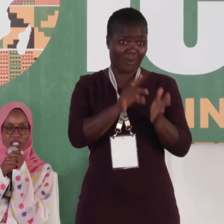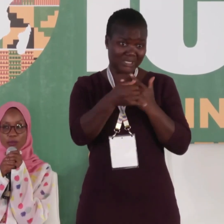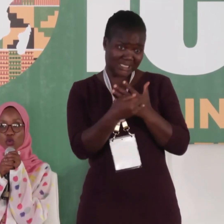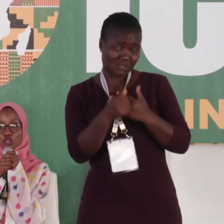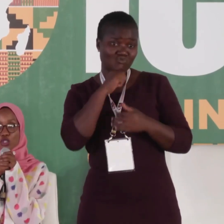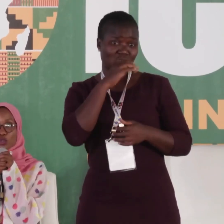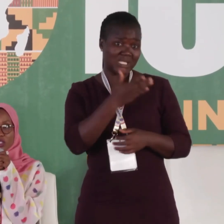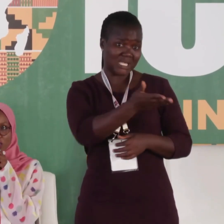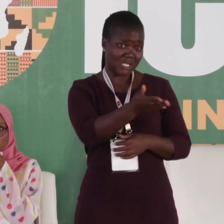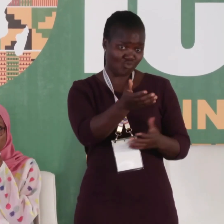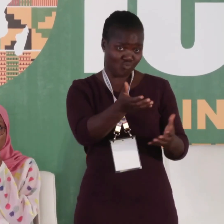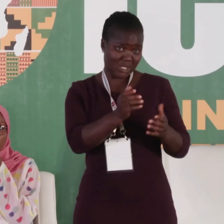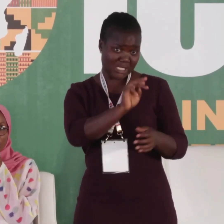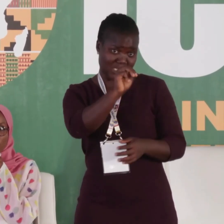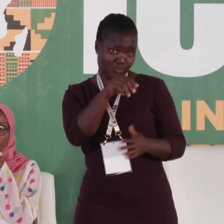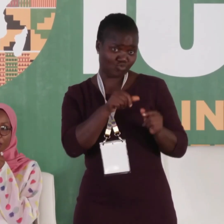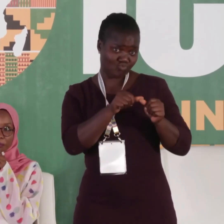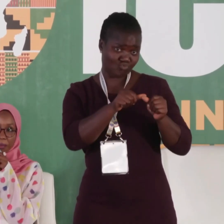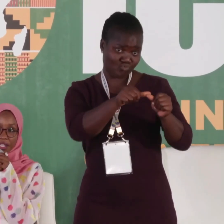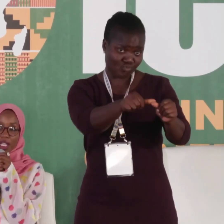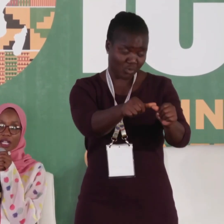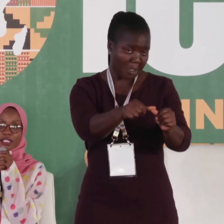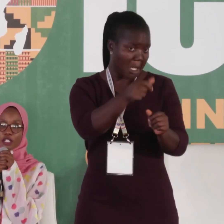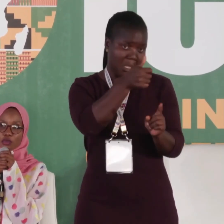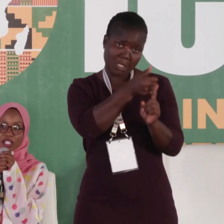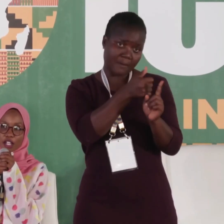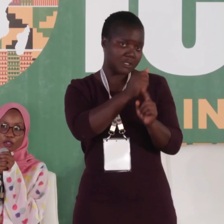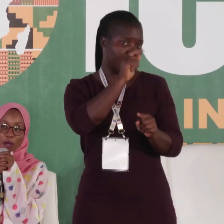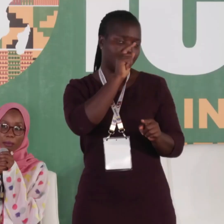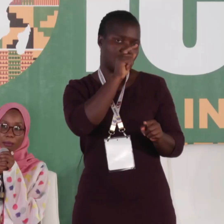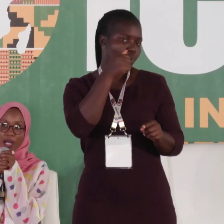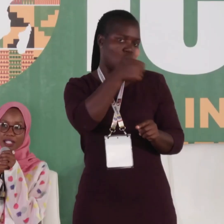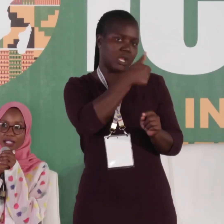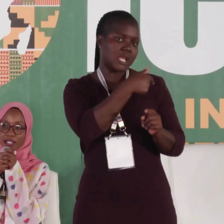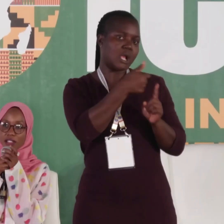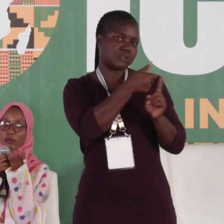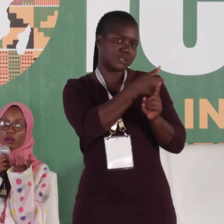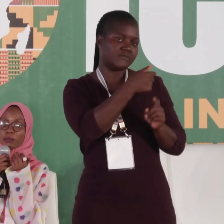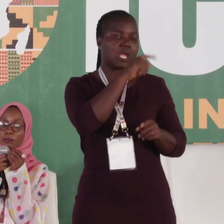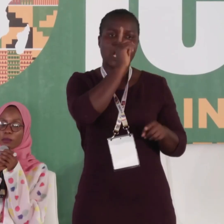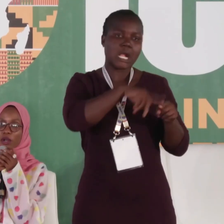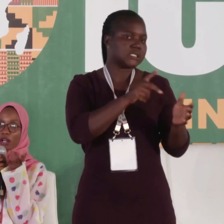want them to continue this work. So they are not being paid. They do their job as